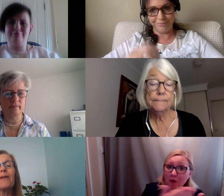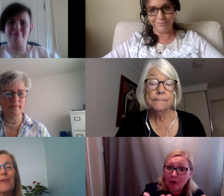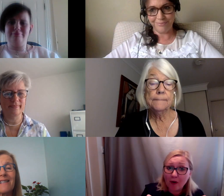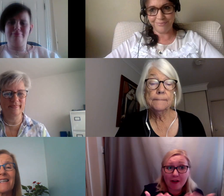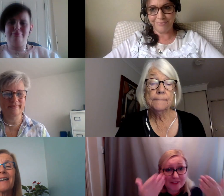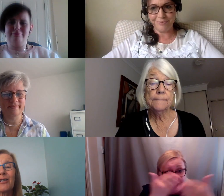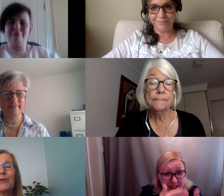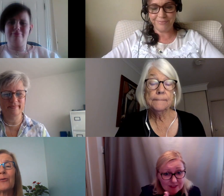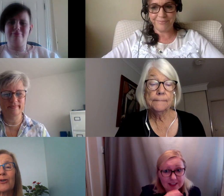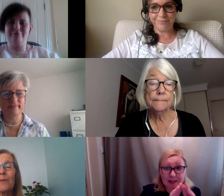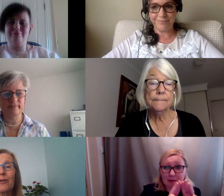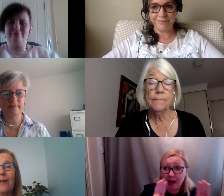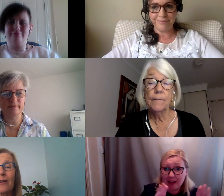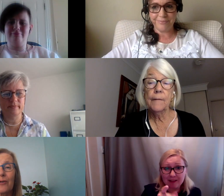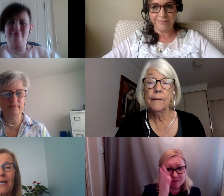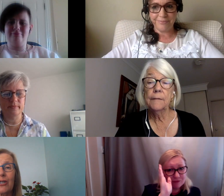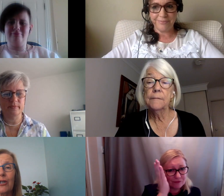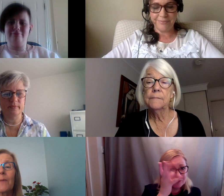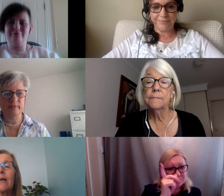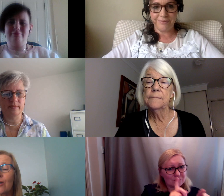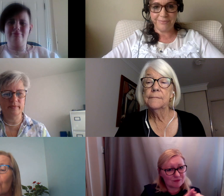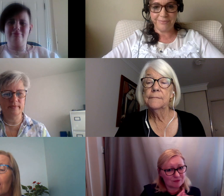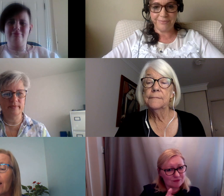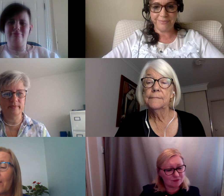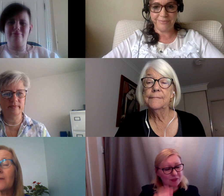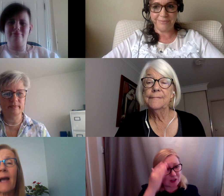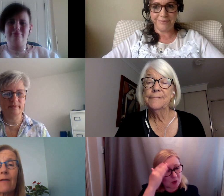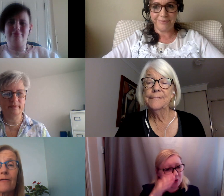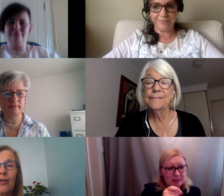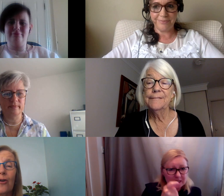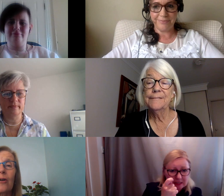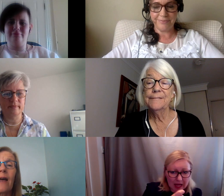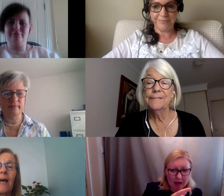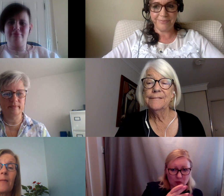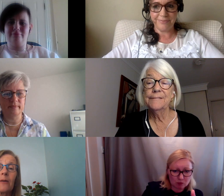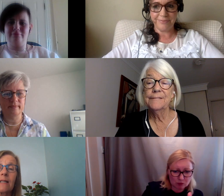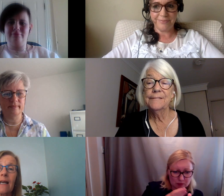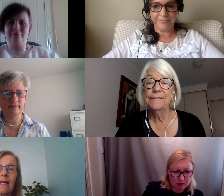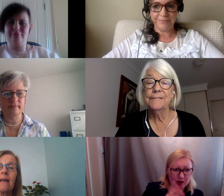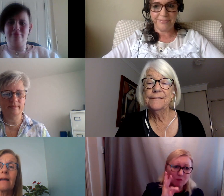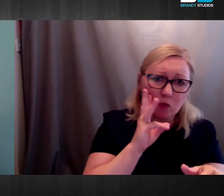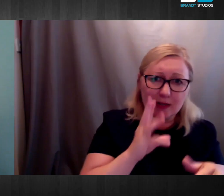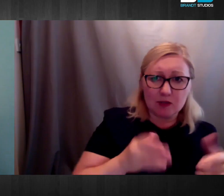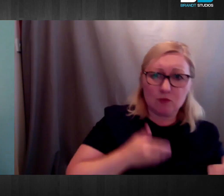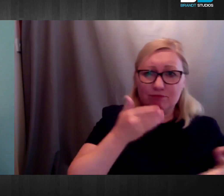and for being ready to contribute to the conversation. So on behalf of us all, I will